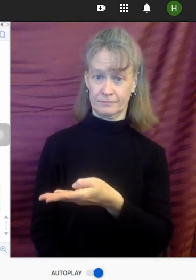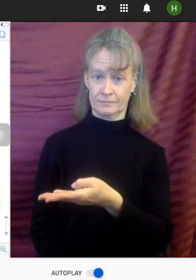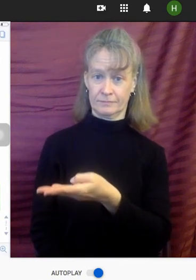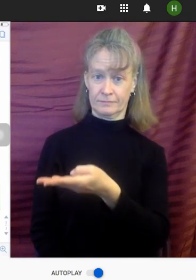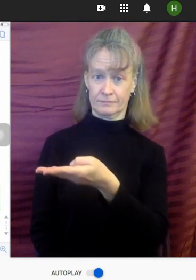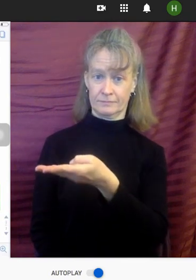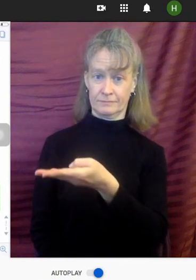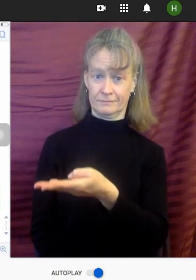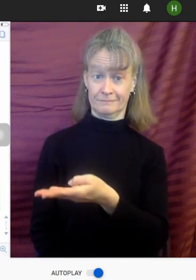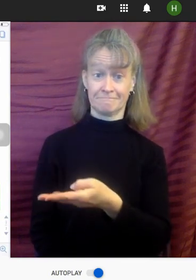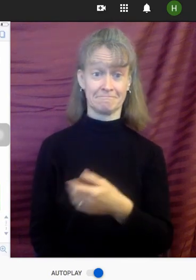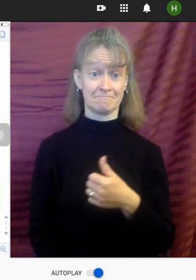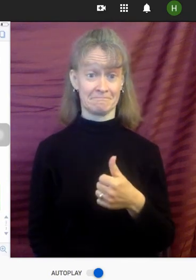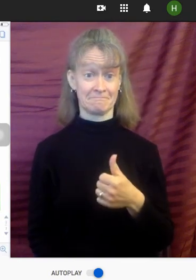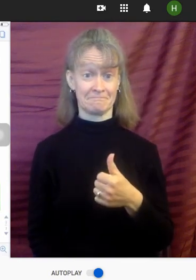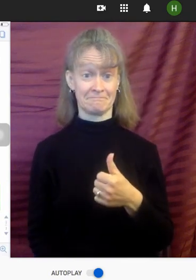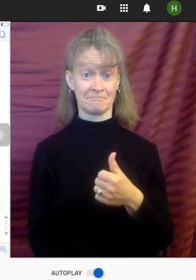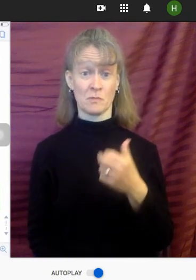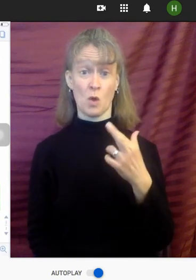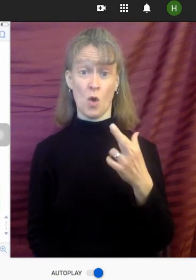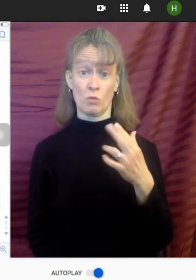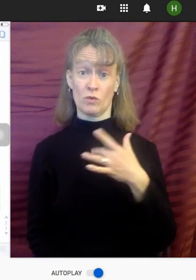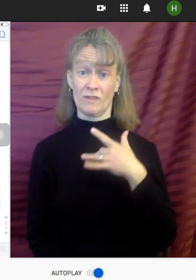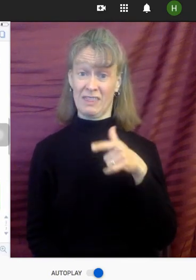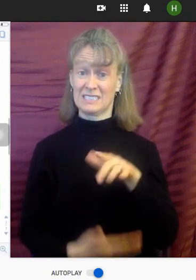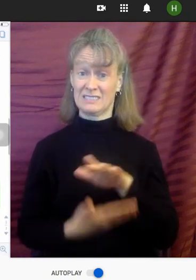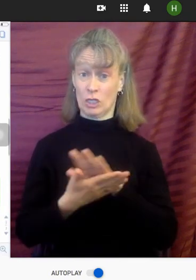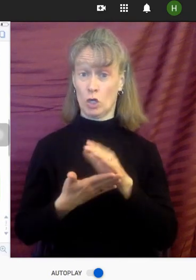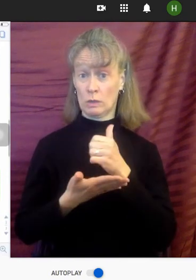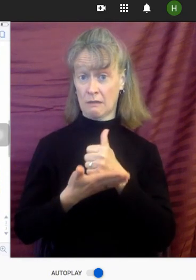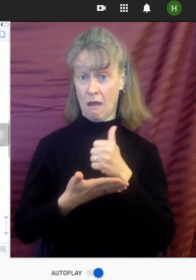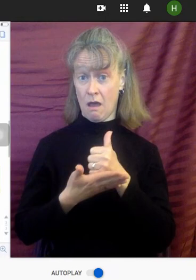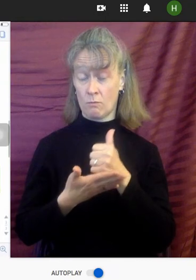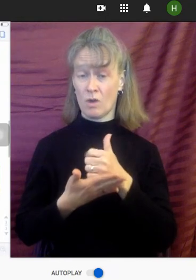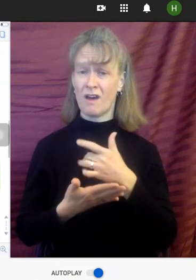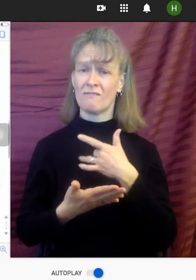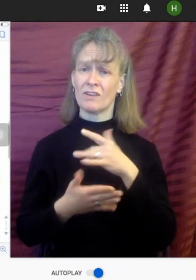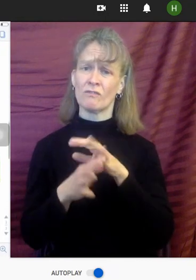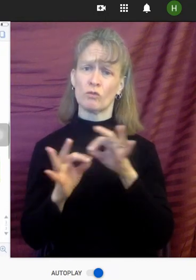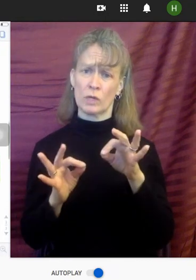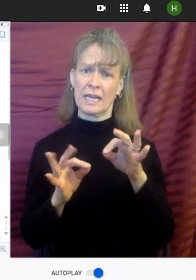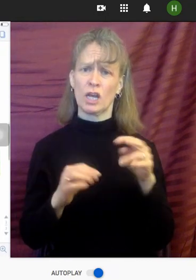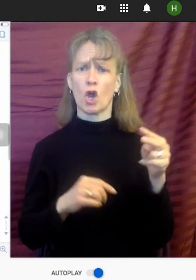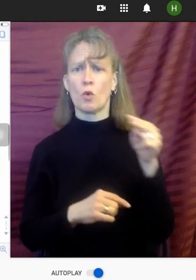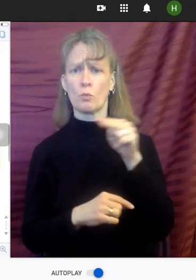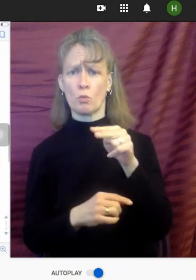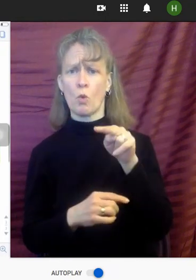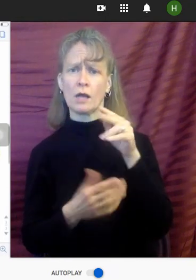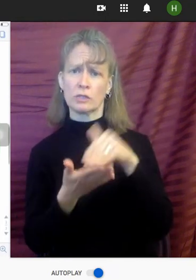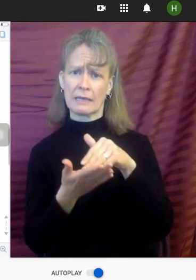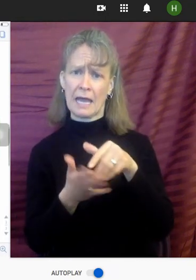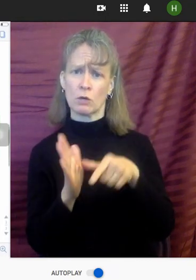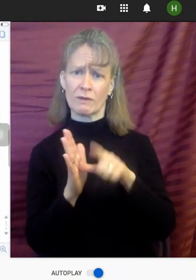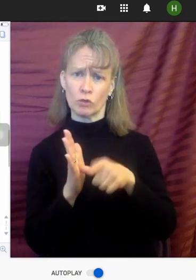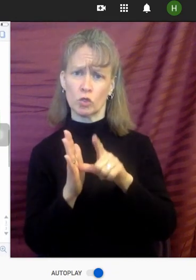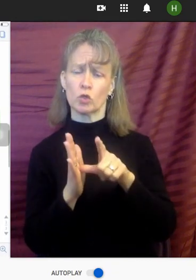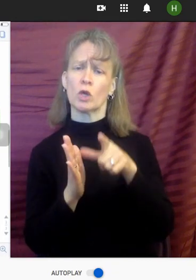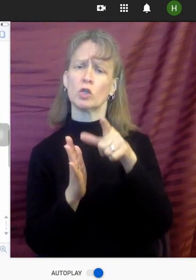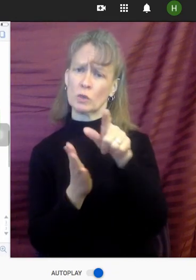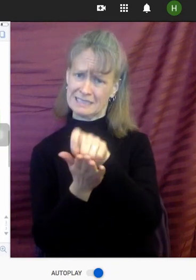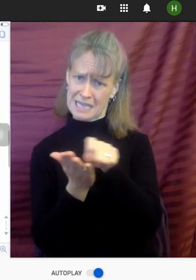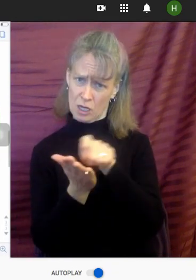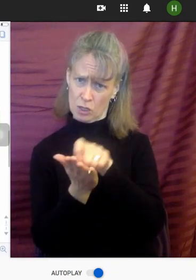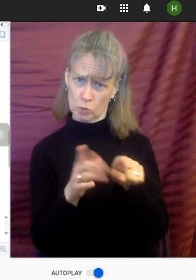Okay, hopefully you found this video helpful. Feel free to keep reviewing this video and take some notes on this